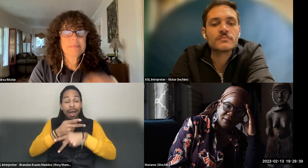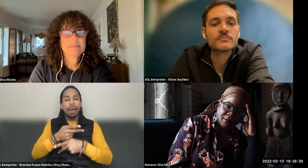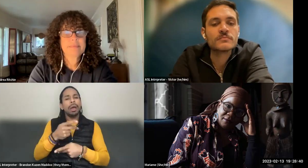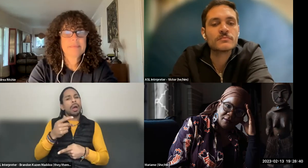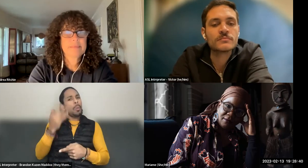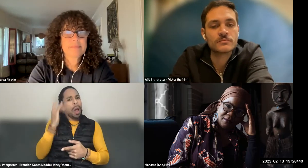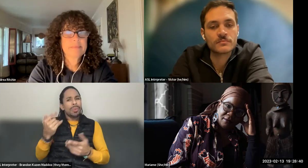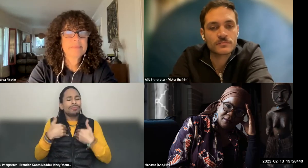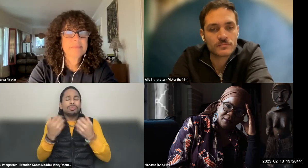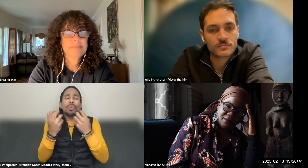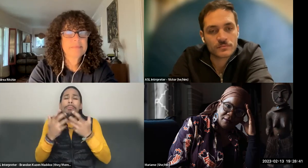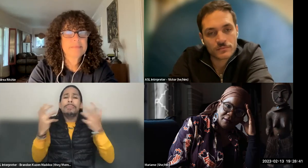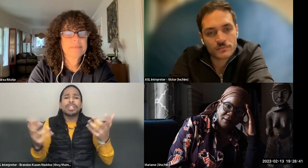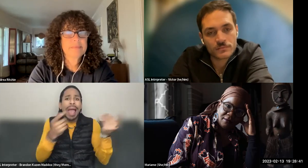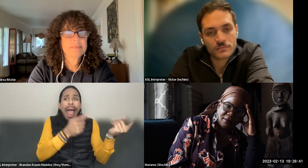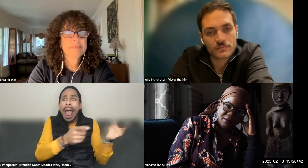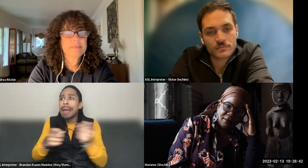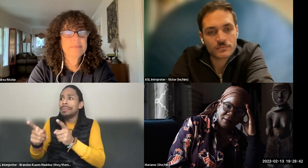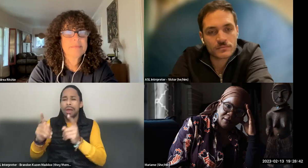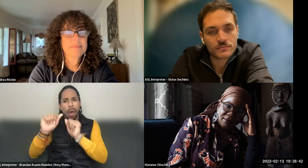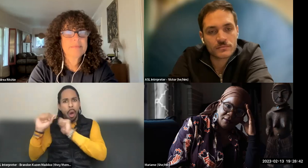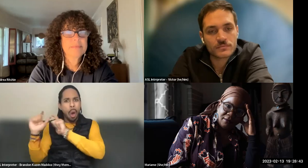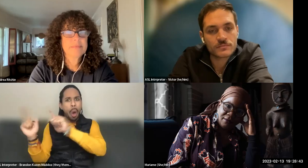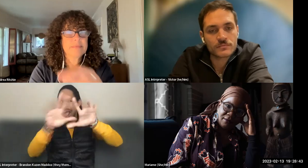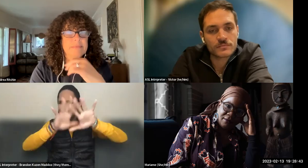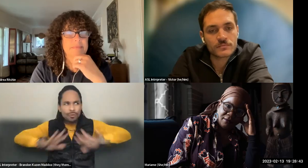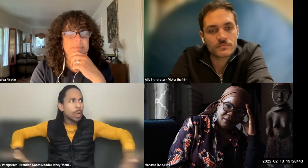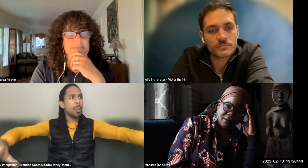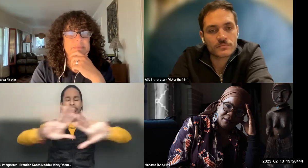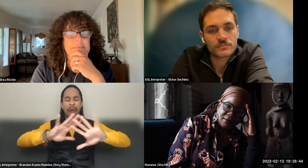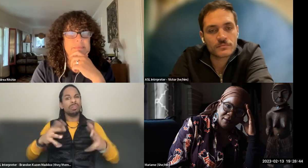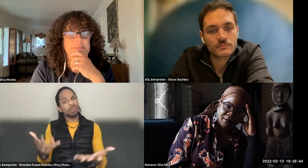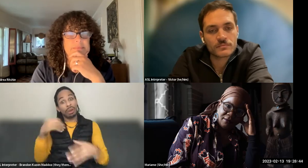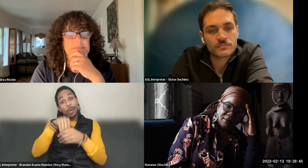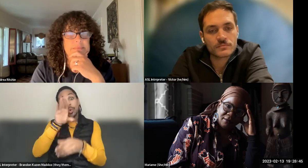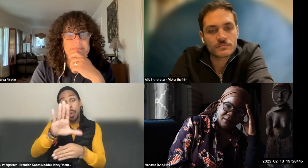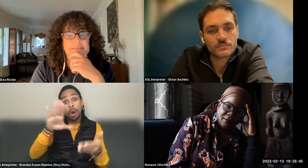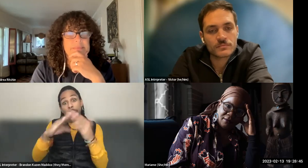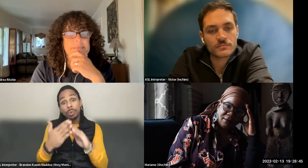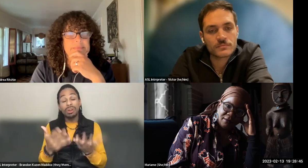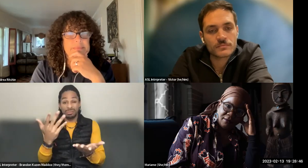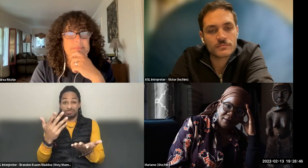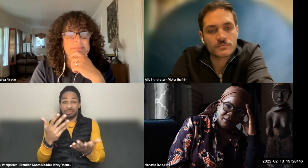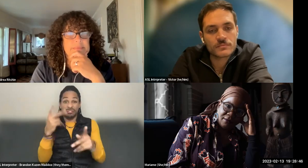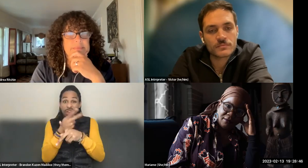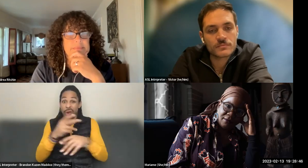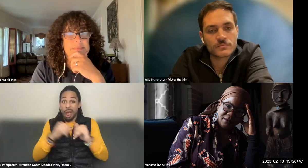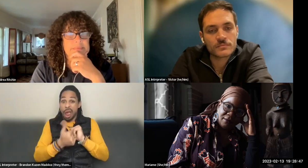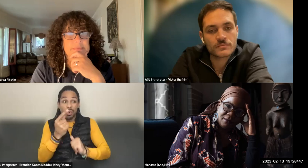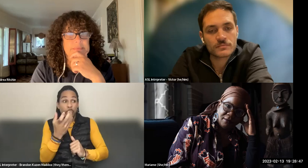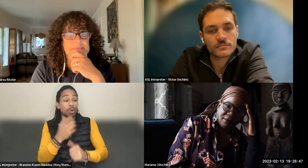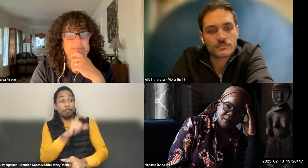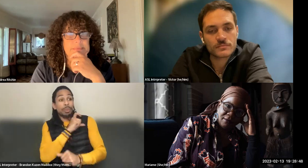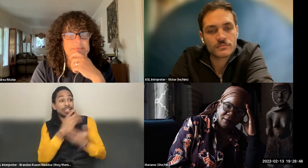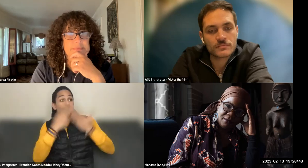You heard about police-free schools. Plug in, figure out how you can do stuff in your own community there. You heard about collectives